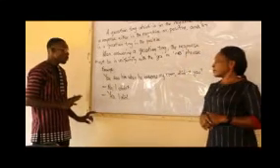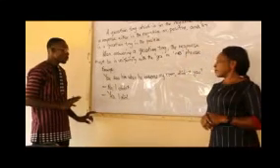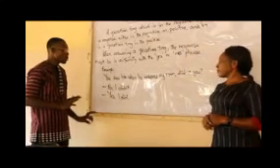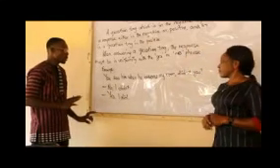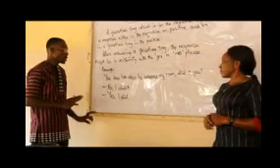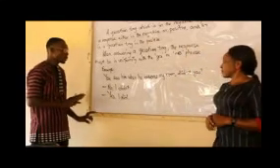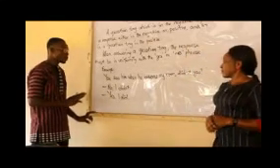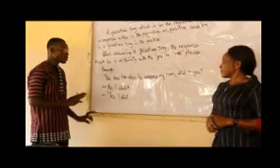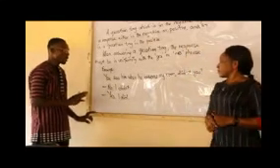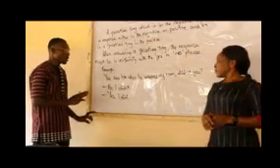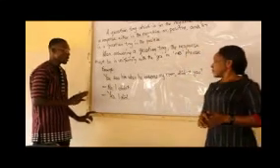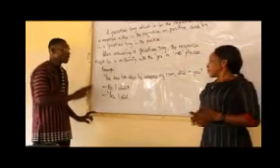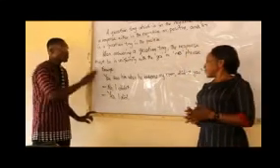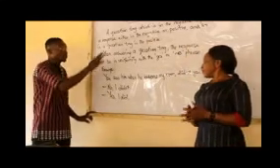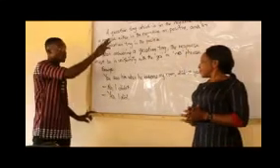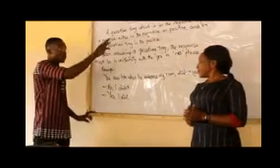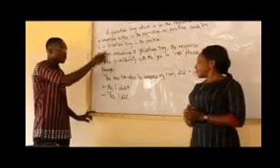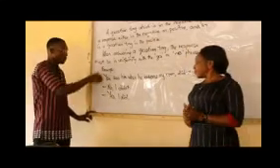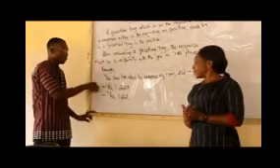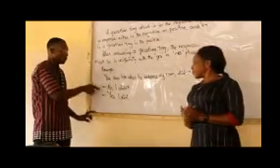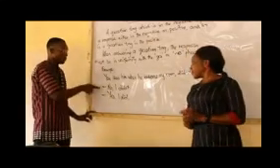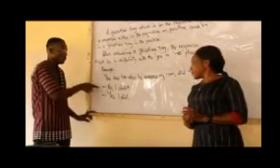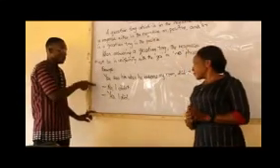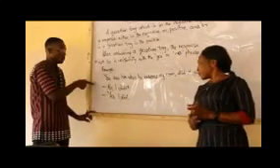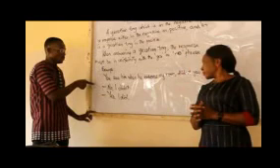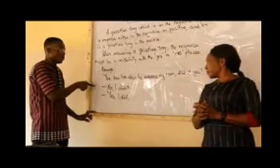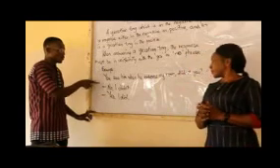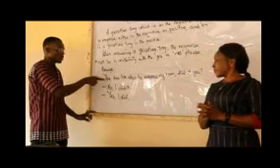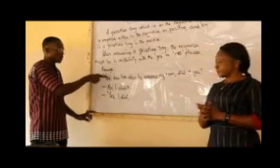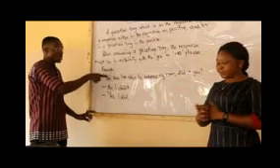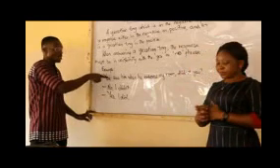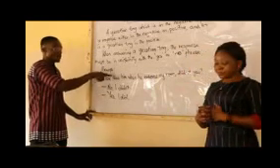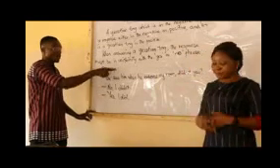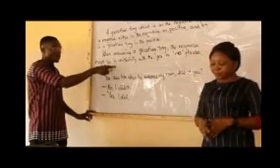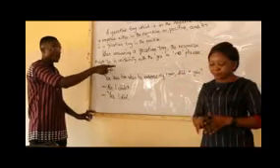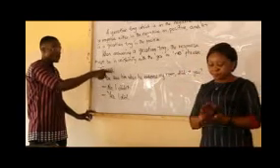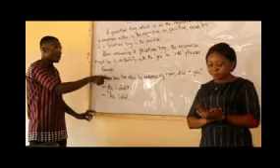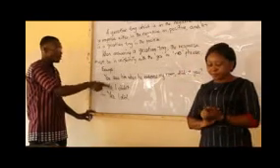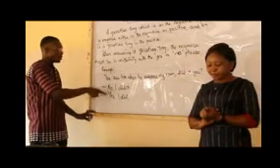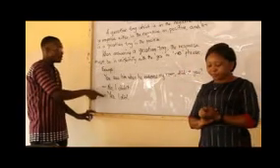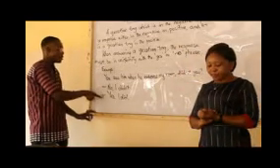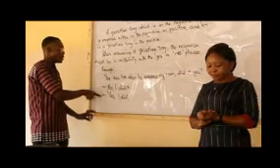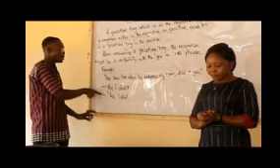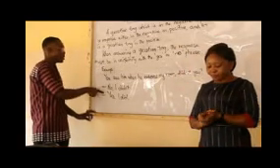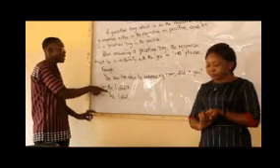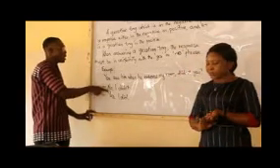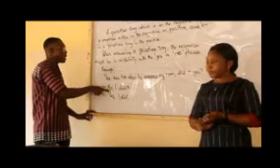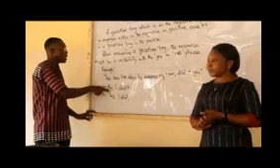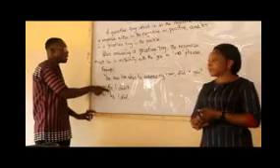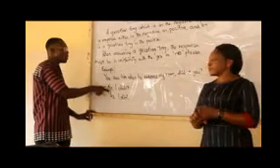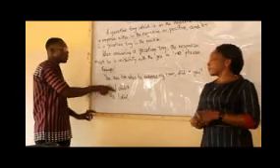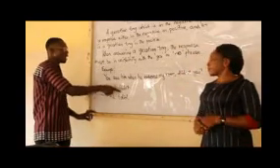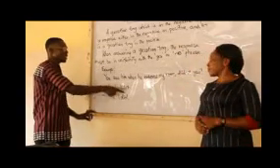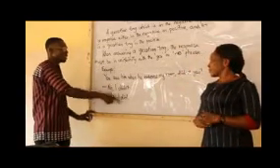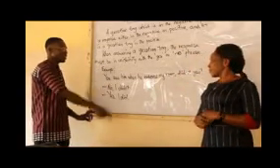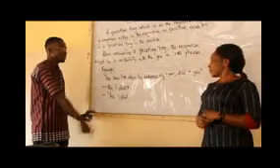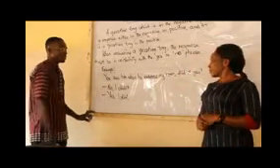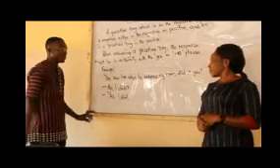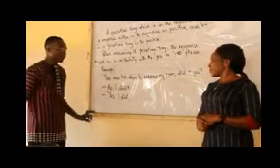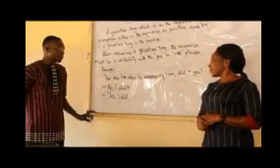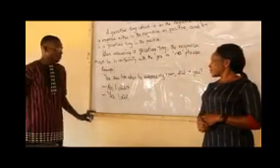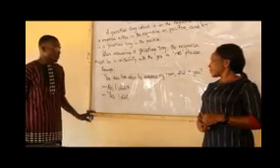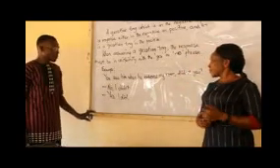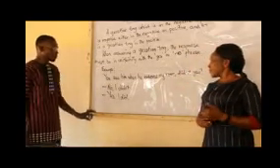The appropriate response to such a question is, no, I